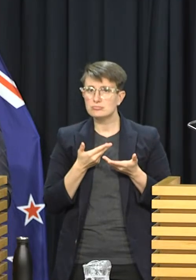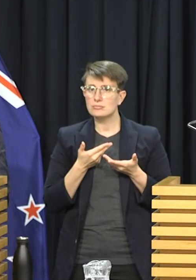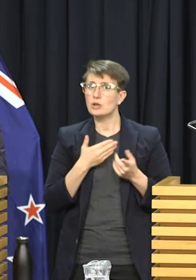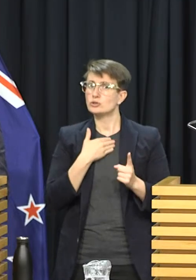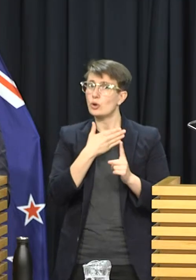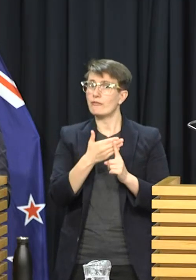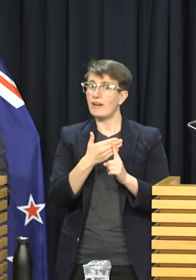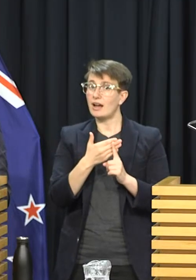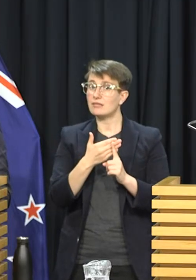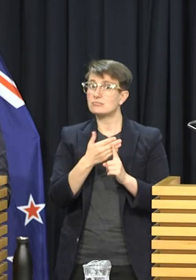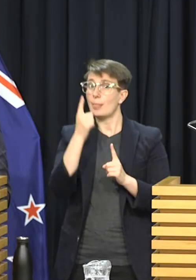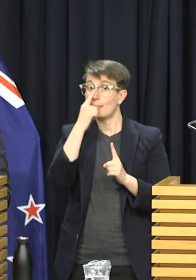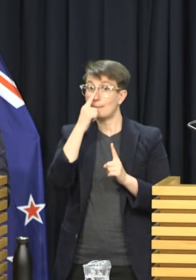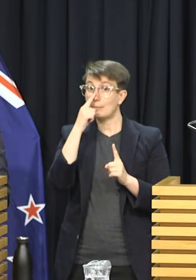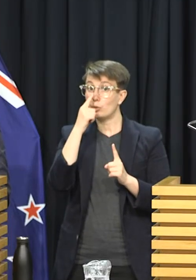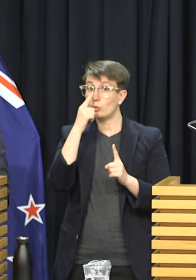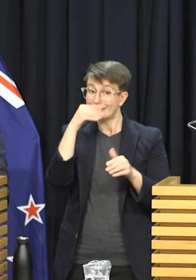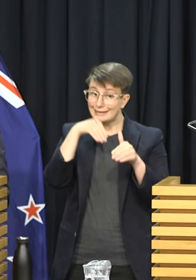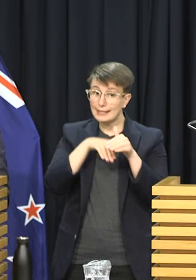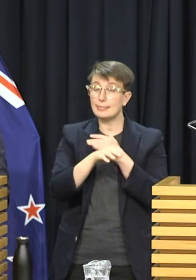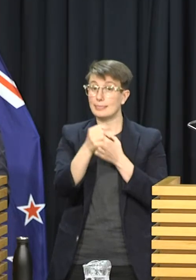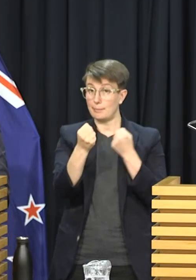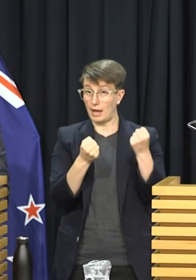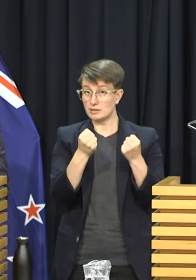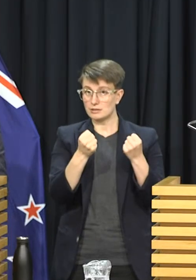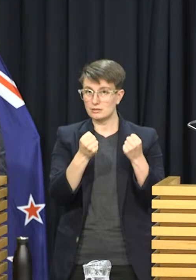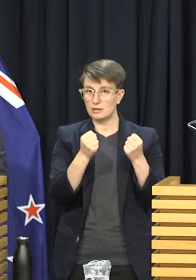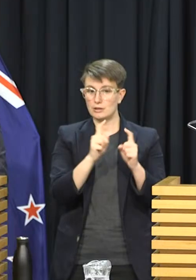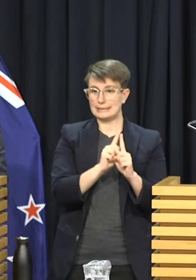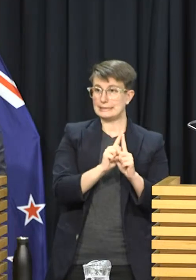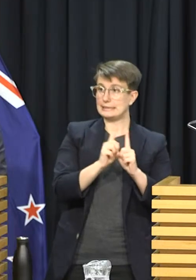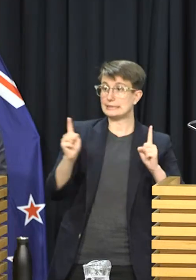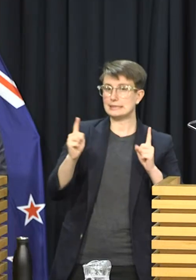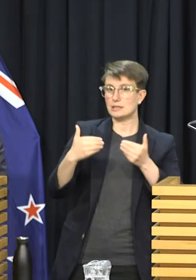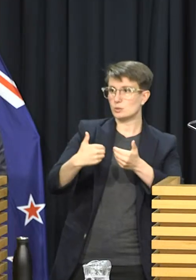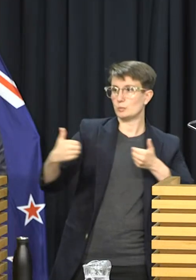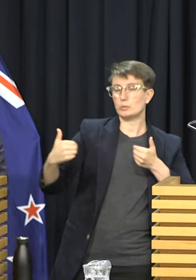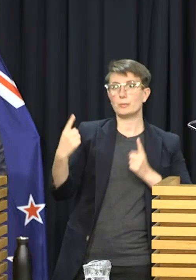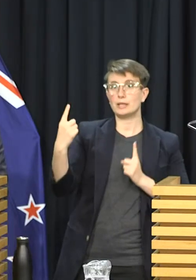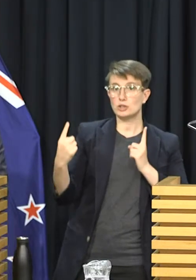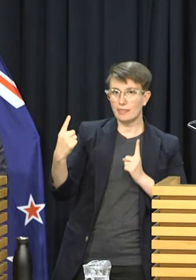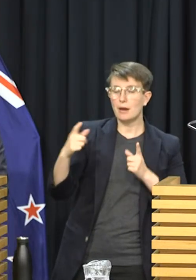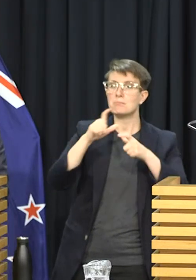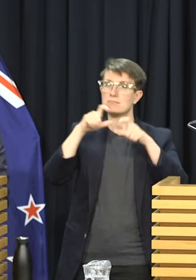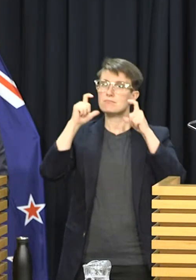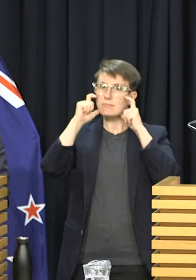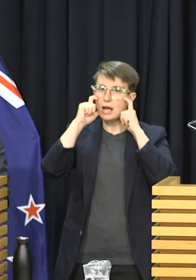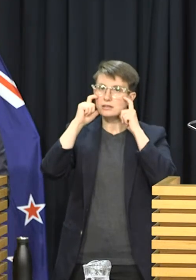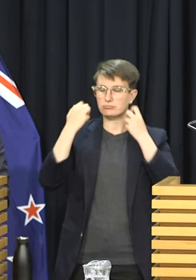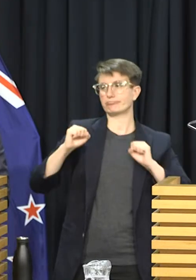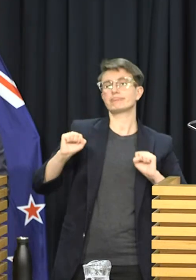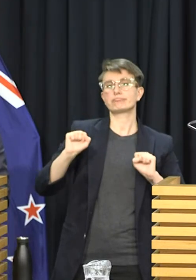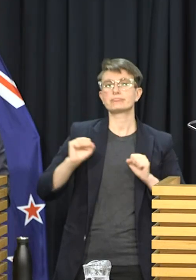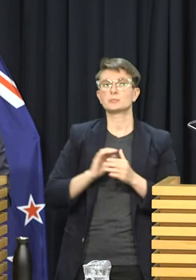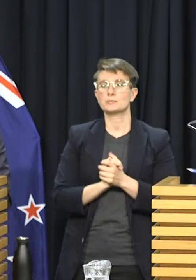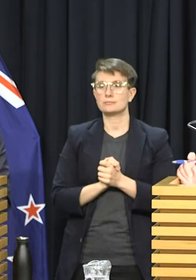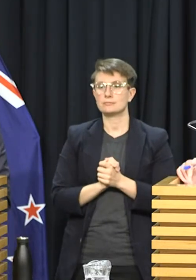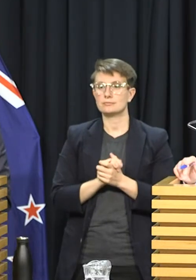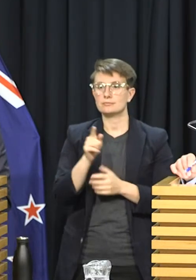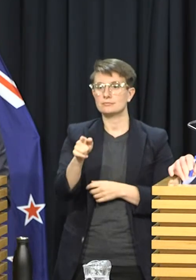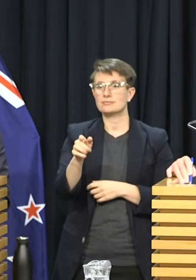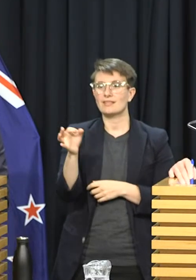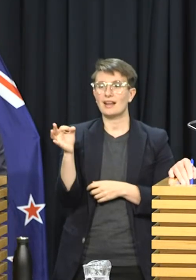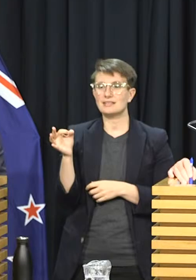on the bus, everyone was appropriately distanced, wearing their masks, and those protective measures were in place. Isn't it just common sense to be like, well, this person